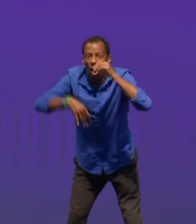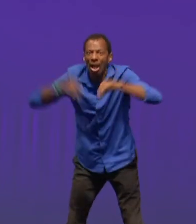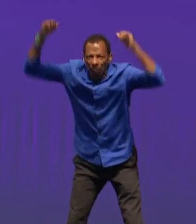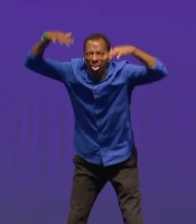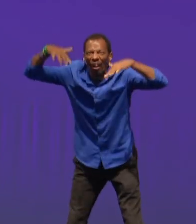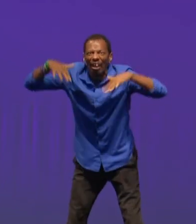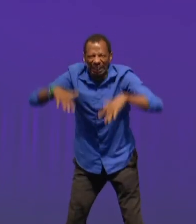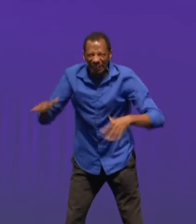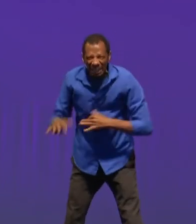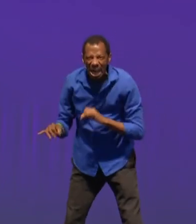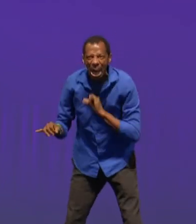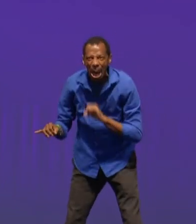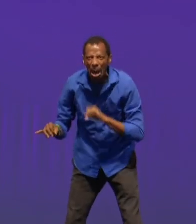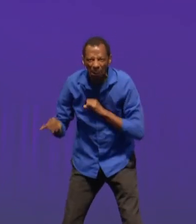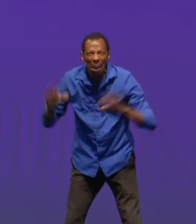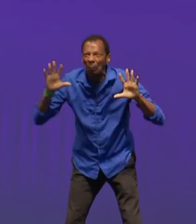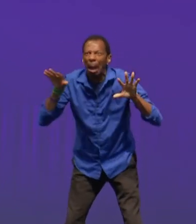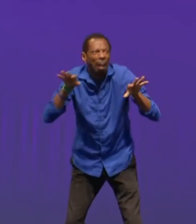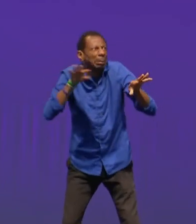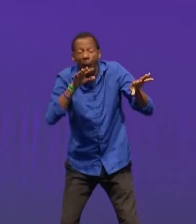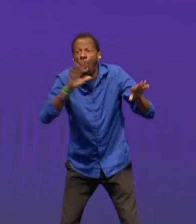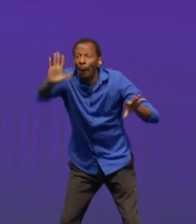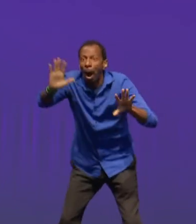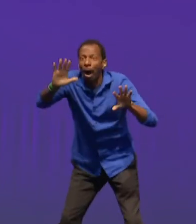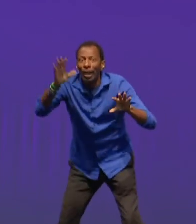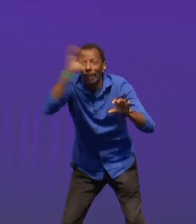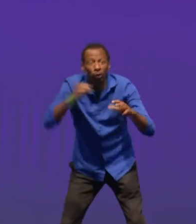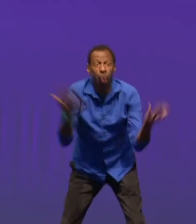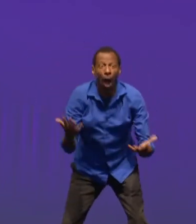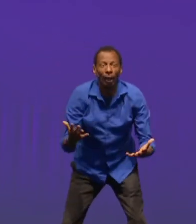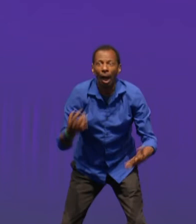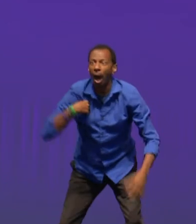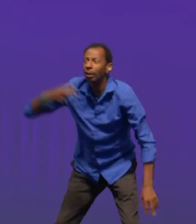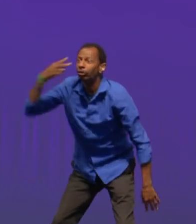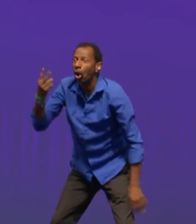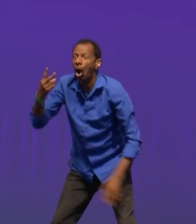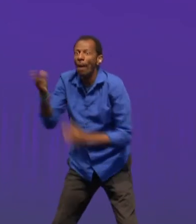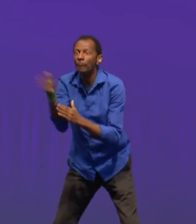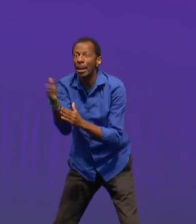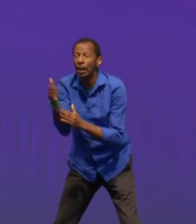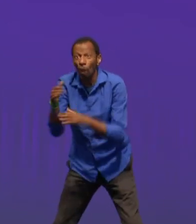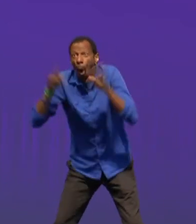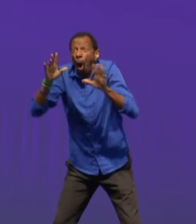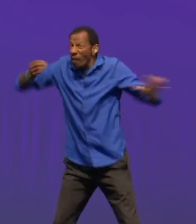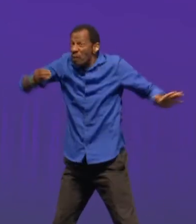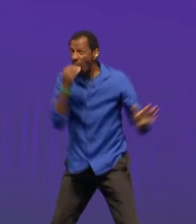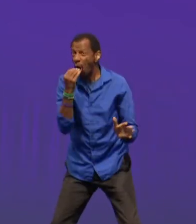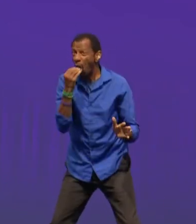Well, needless to say, we didn't make it very far. But guess what?